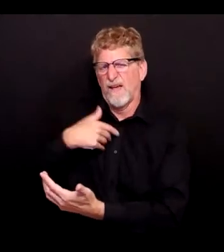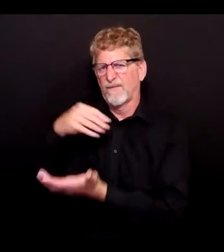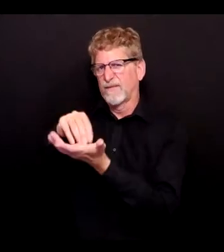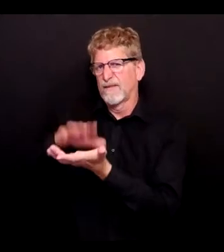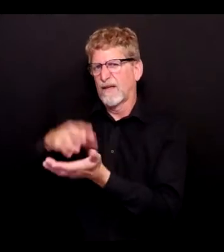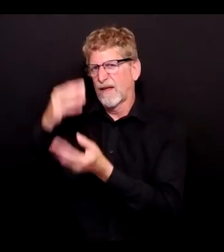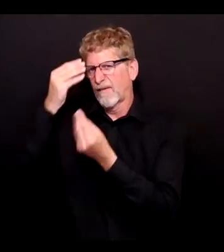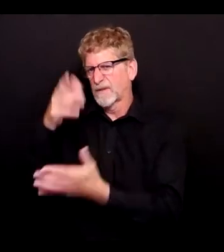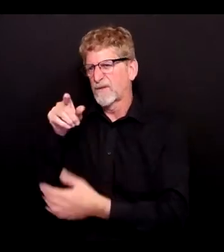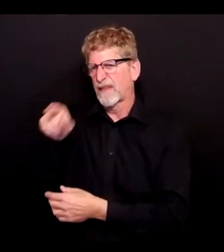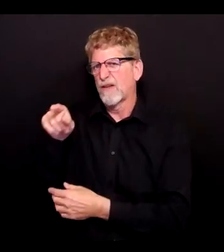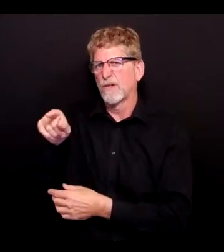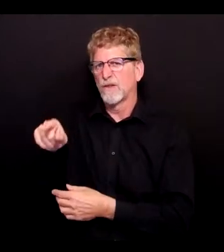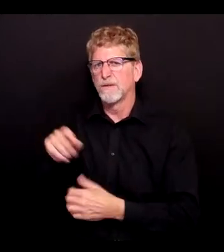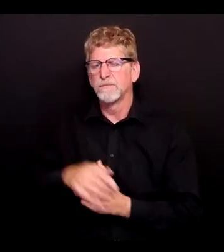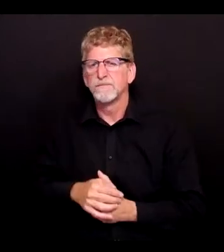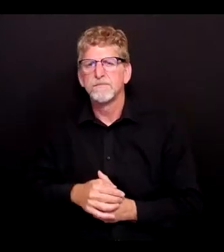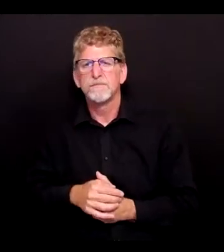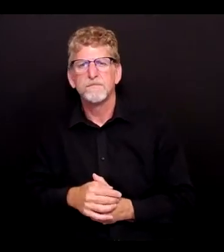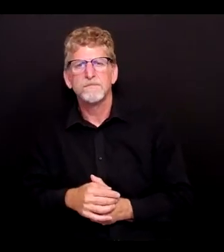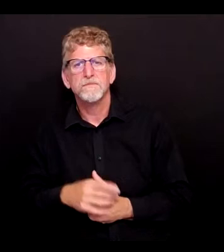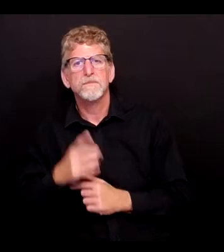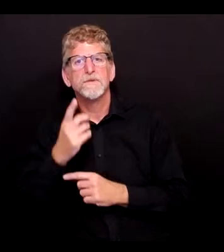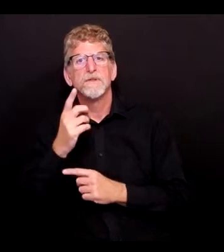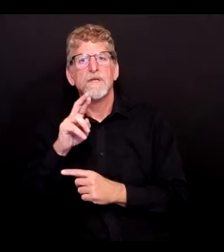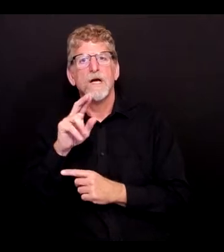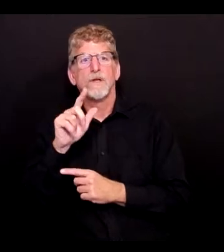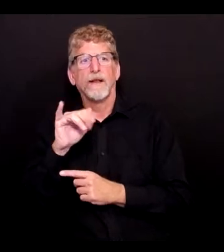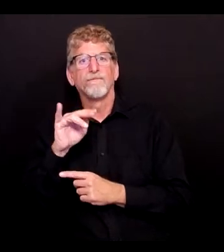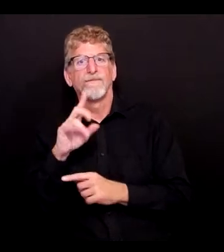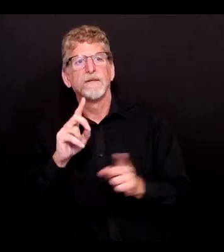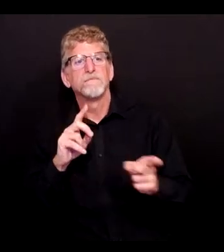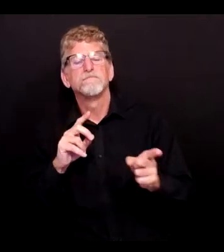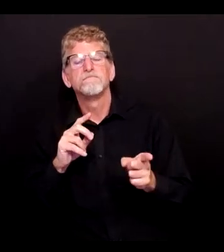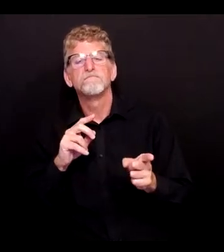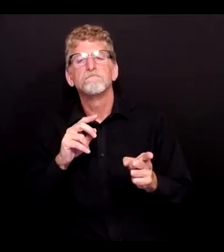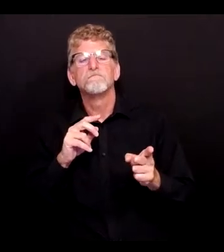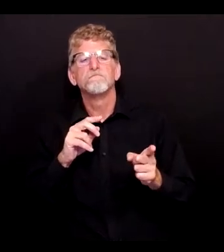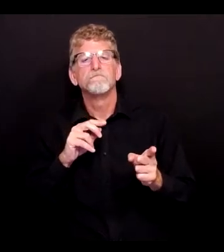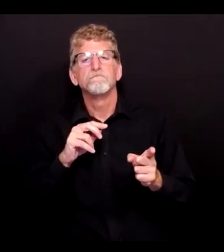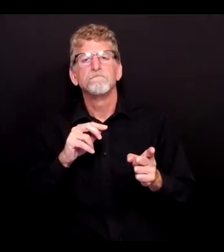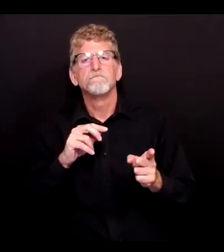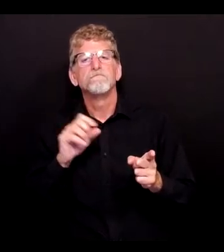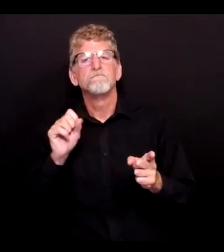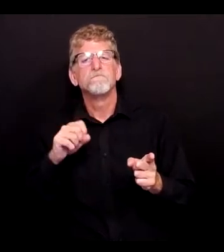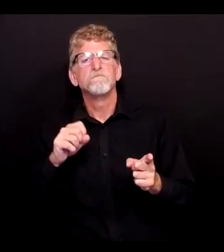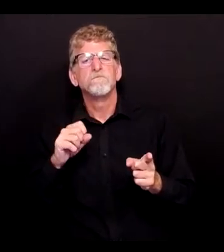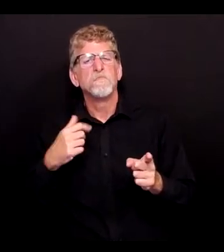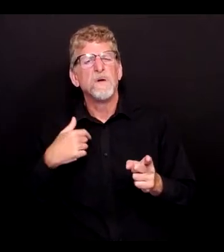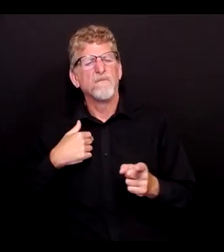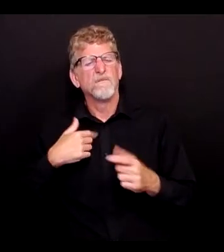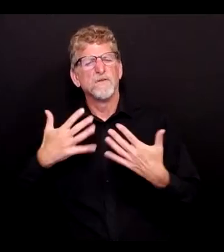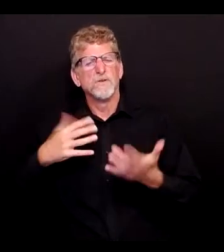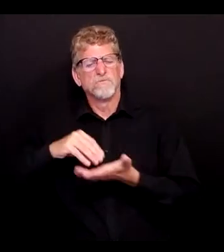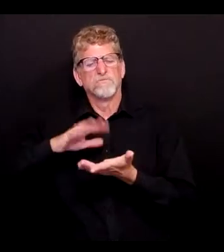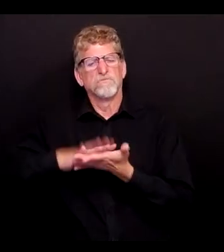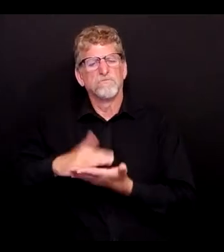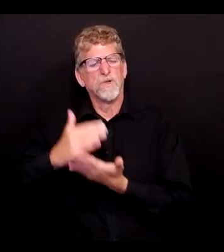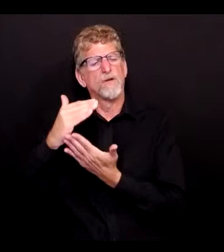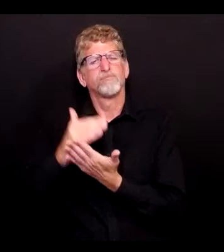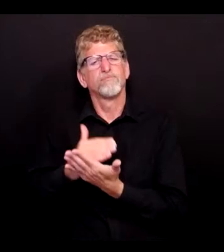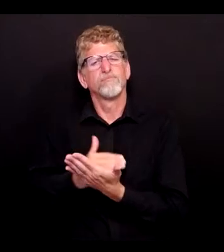there is a record in our vaccine registry, the Minnesota Immunization